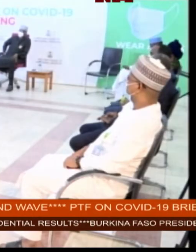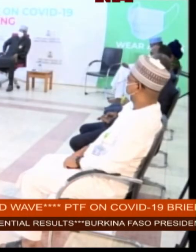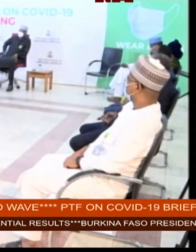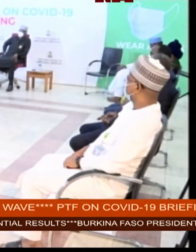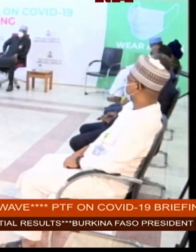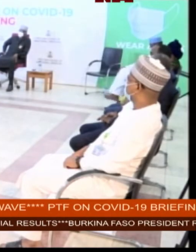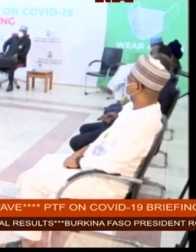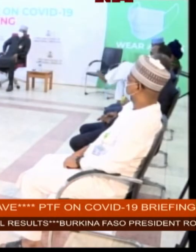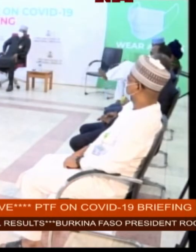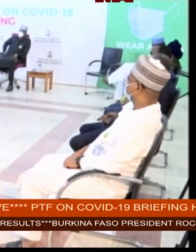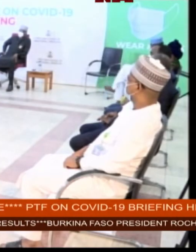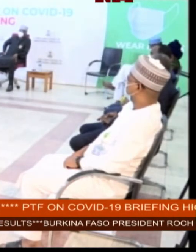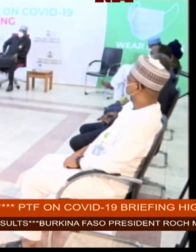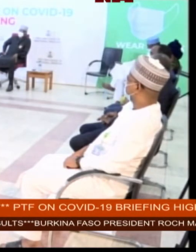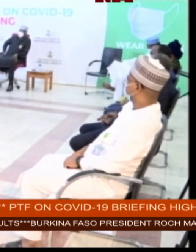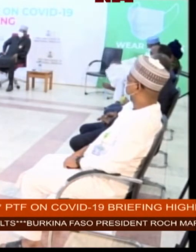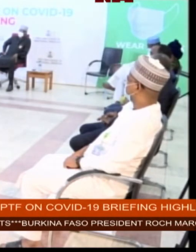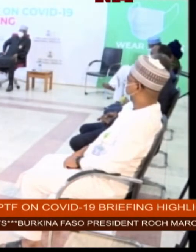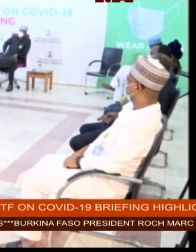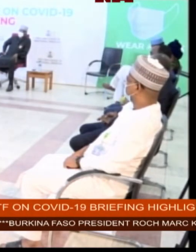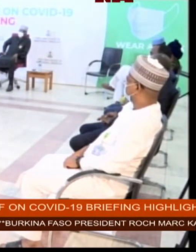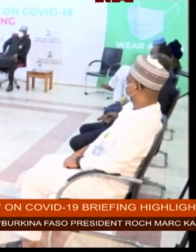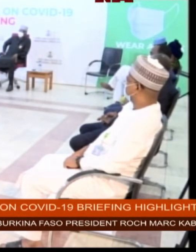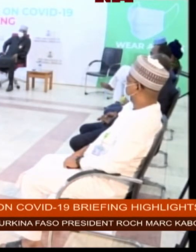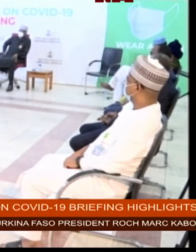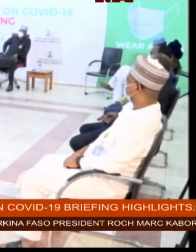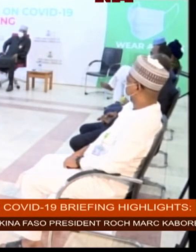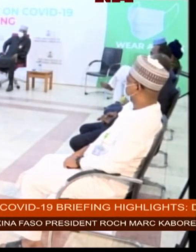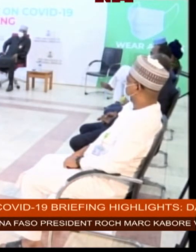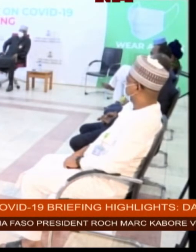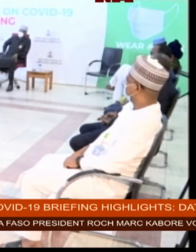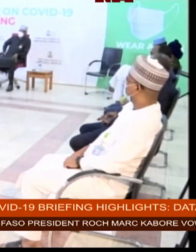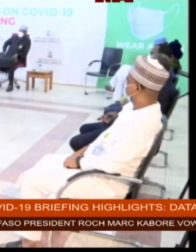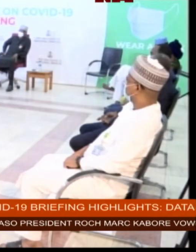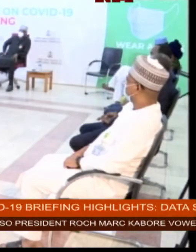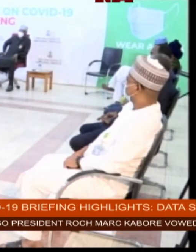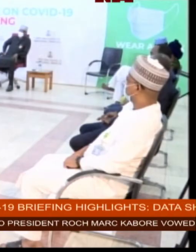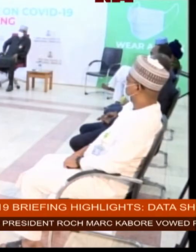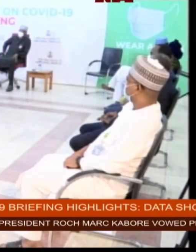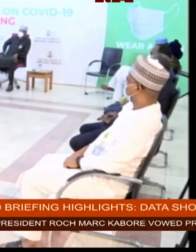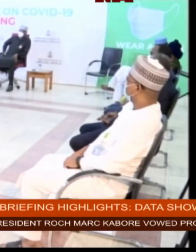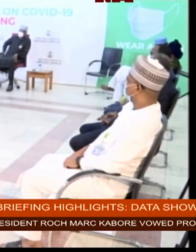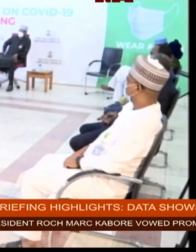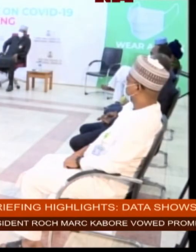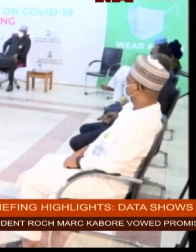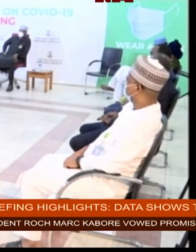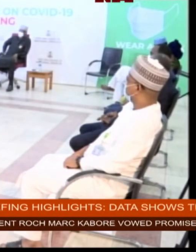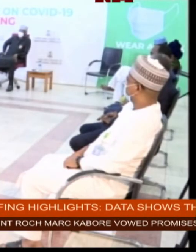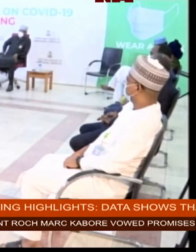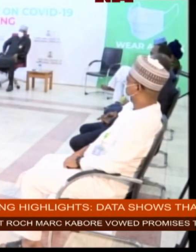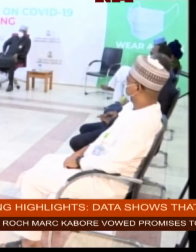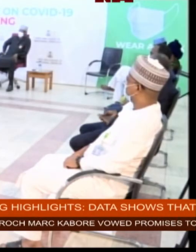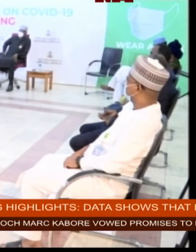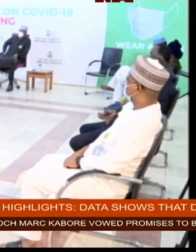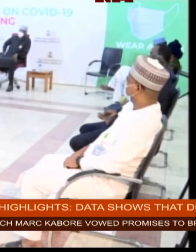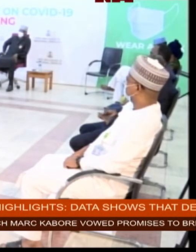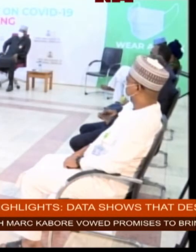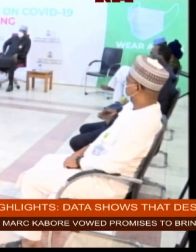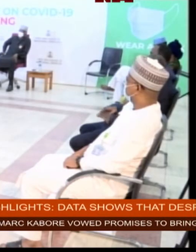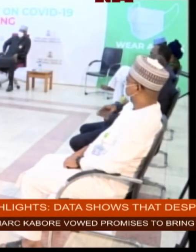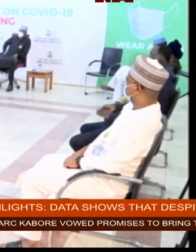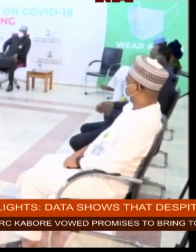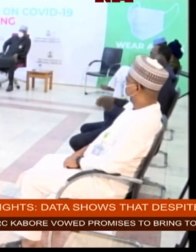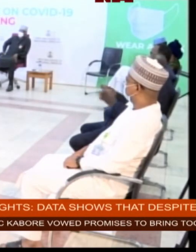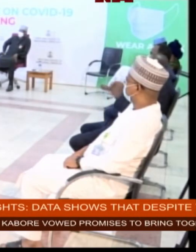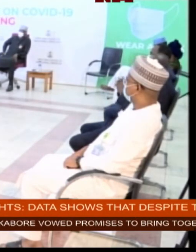disheartening situation, because it appears that our messaging, our appeals to Nigerians